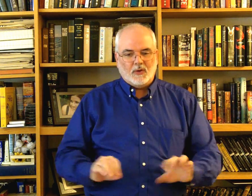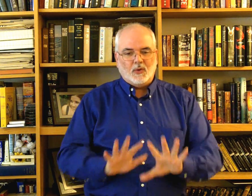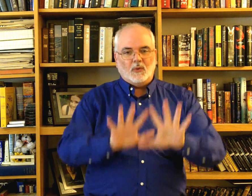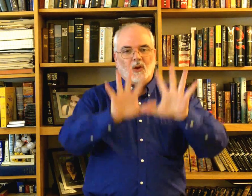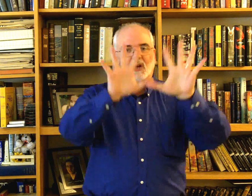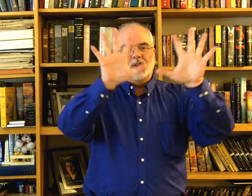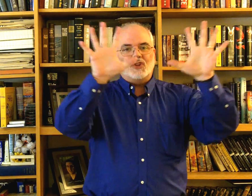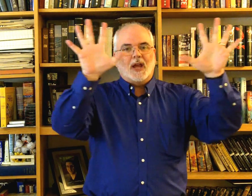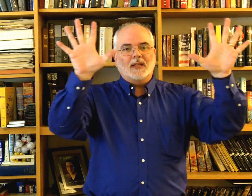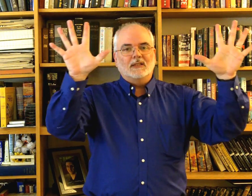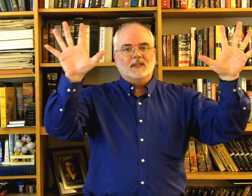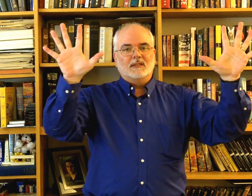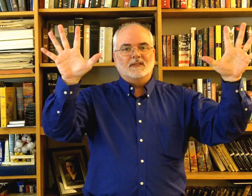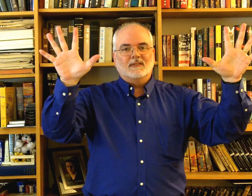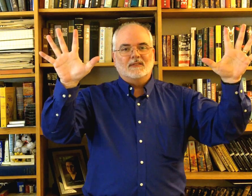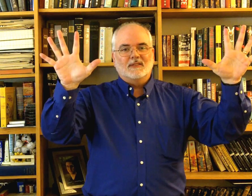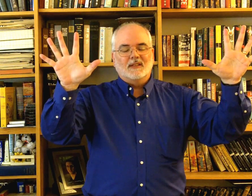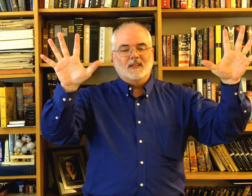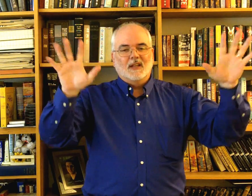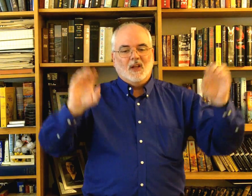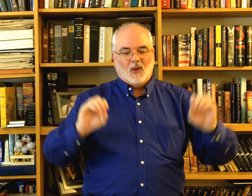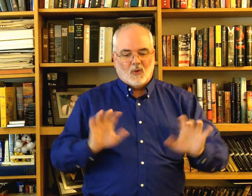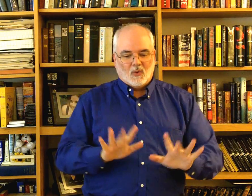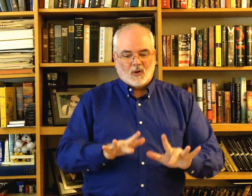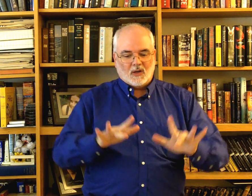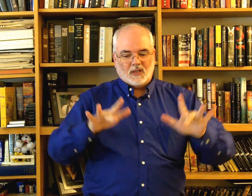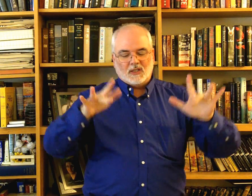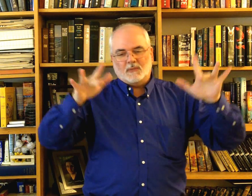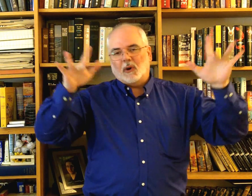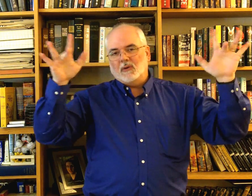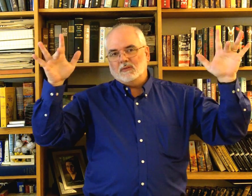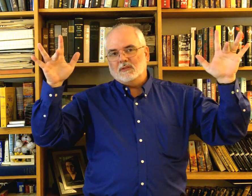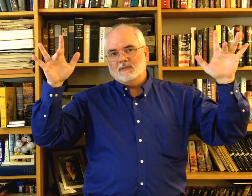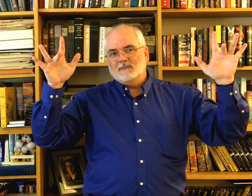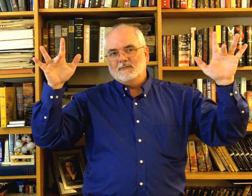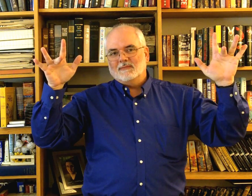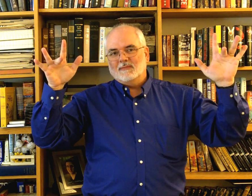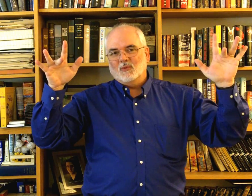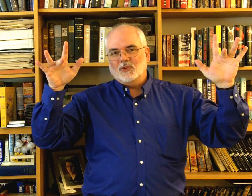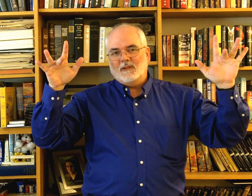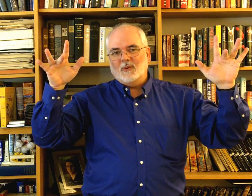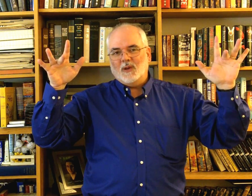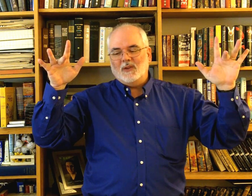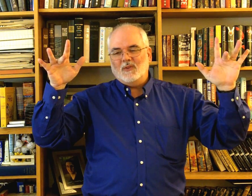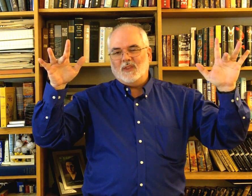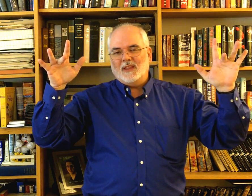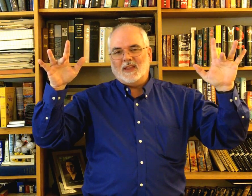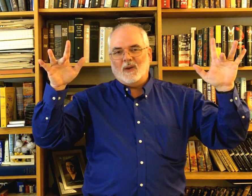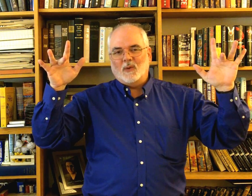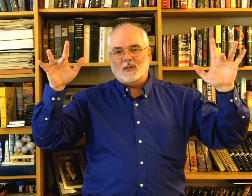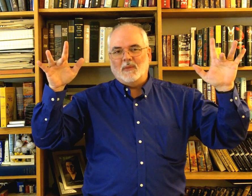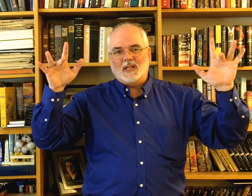do shines or sparkles. Whichever way you think that works best for